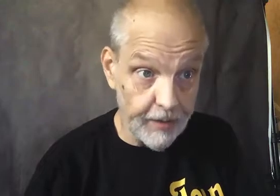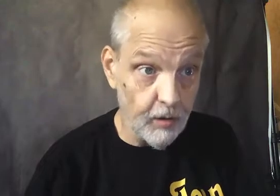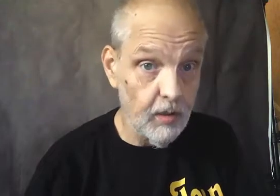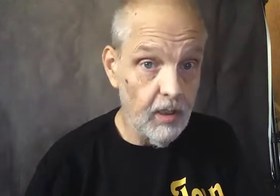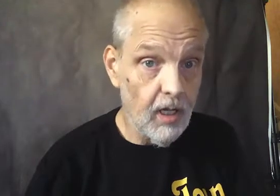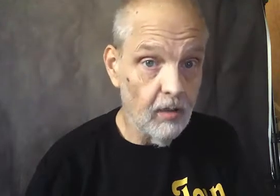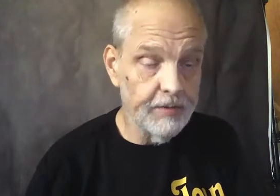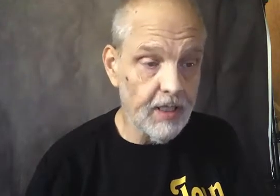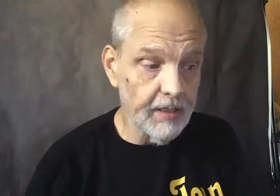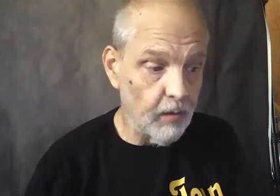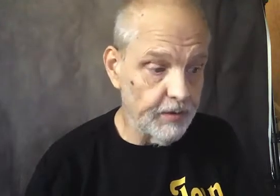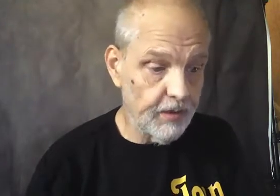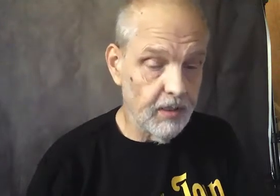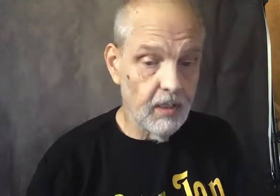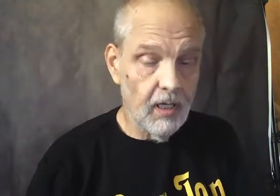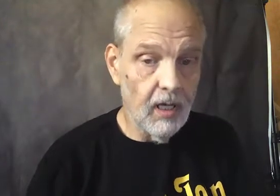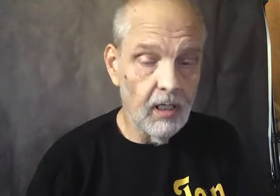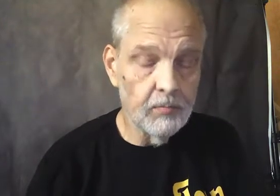video of sign language,